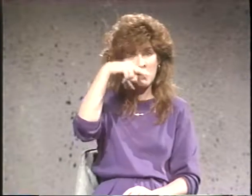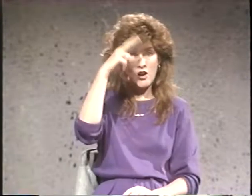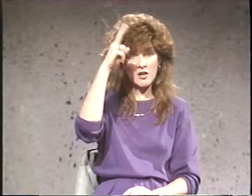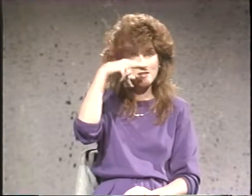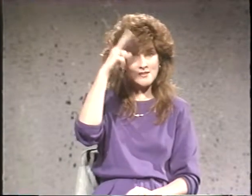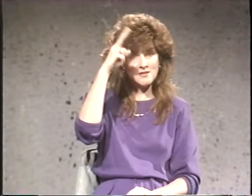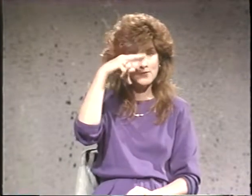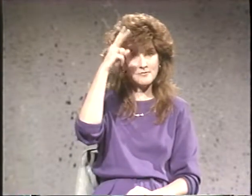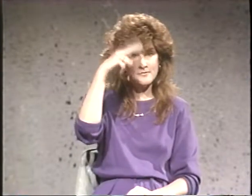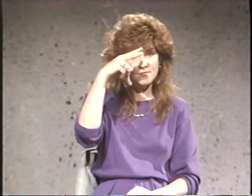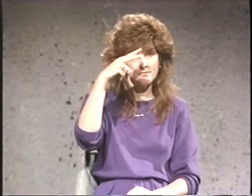careless,